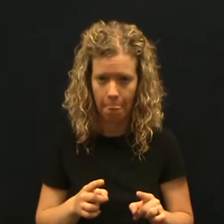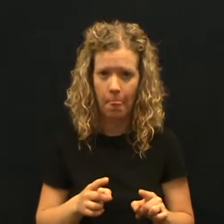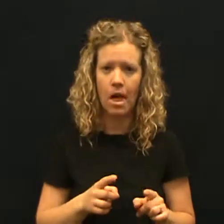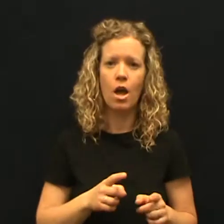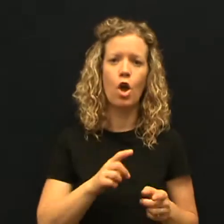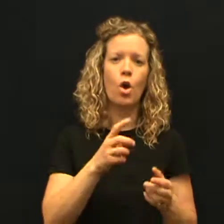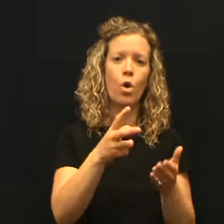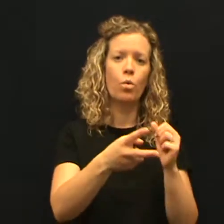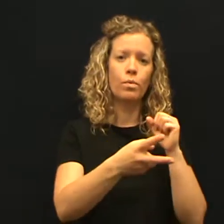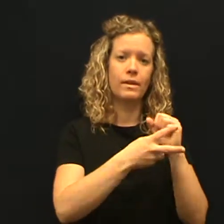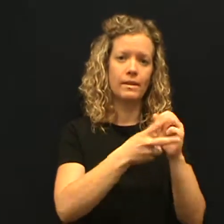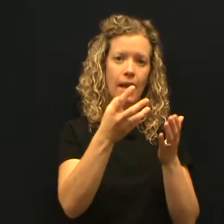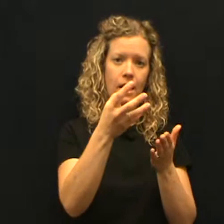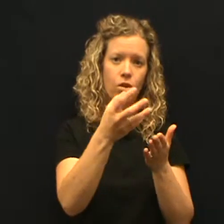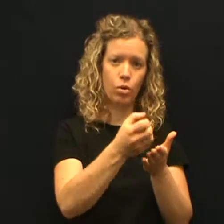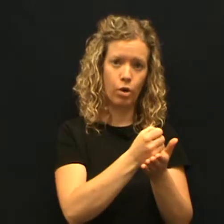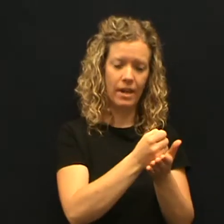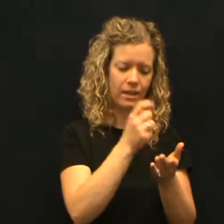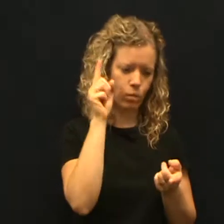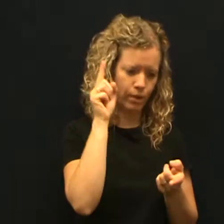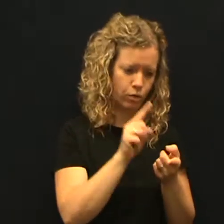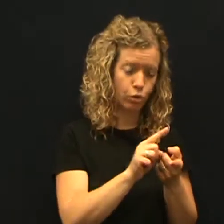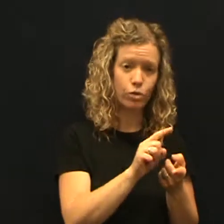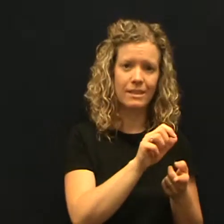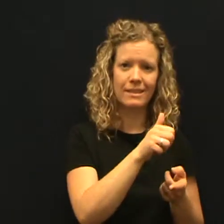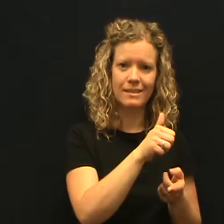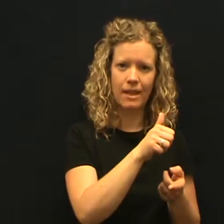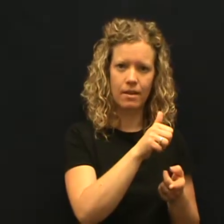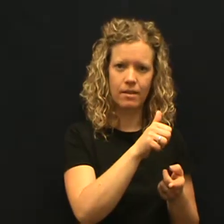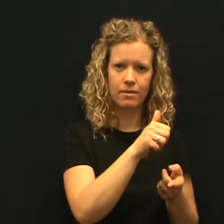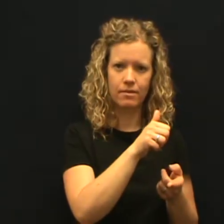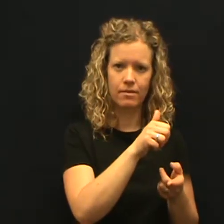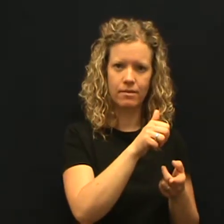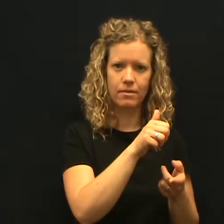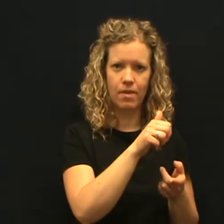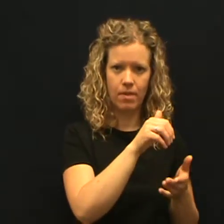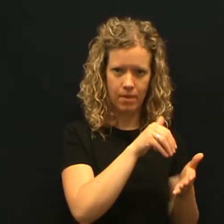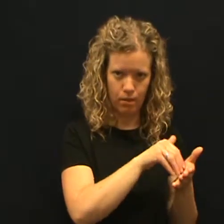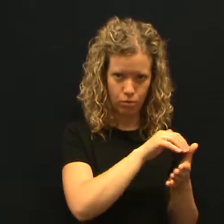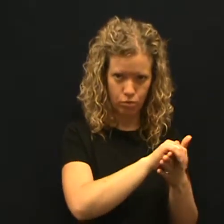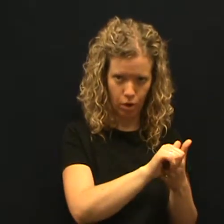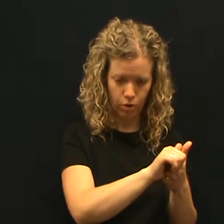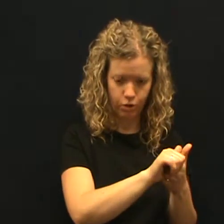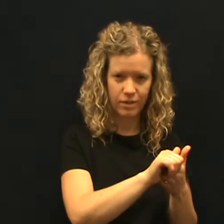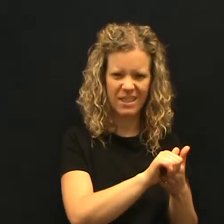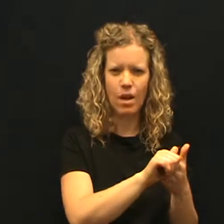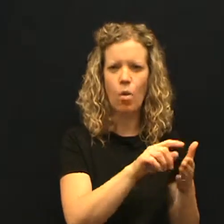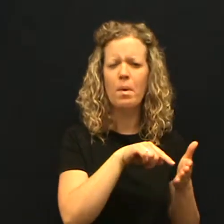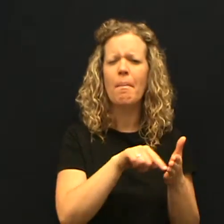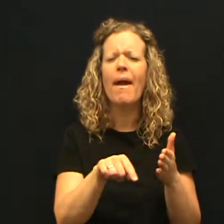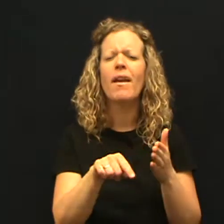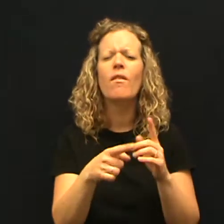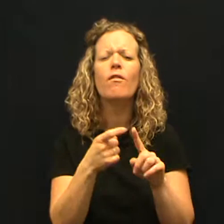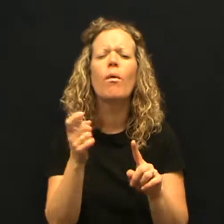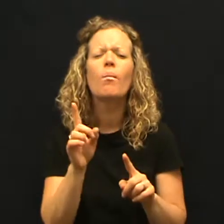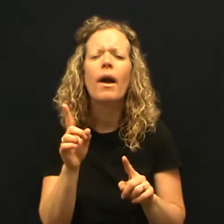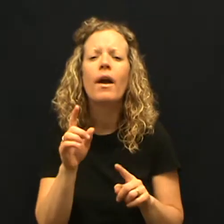by $10,000, and remember we're paying that out of cash. Cash is an asset. We would reduce that asset by